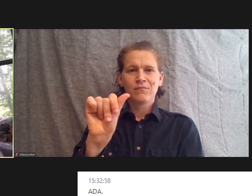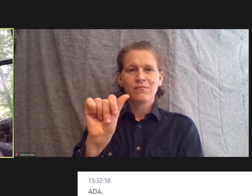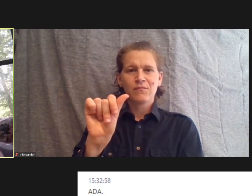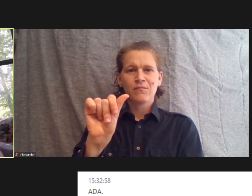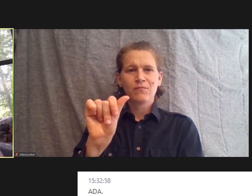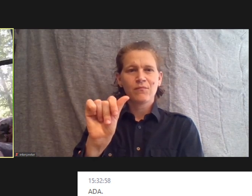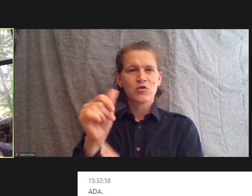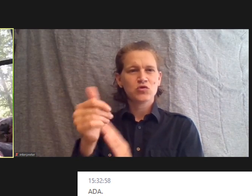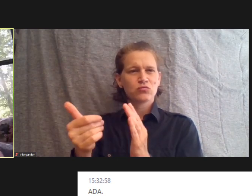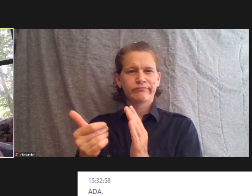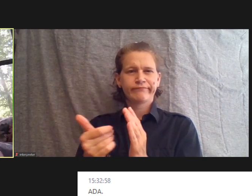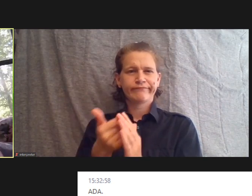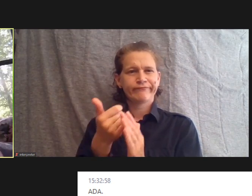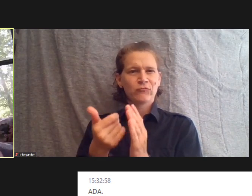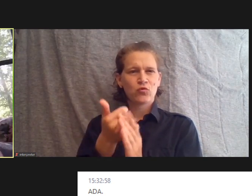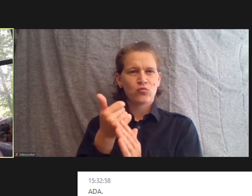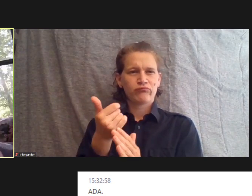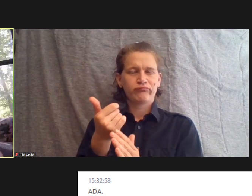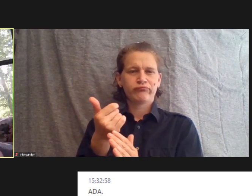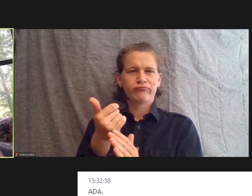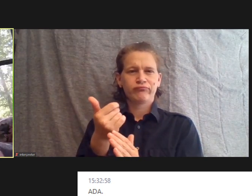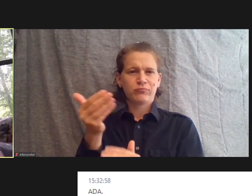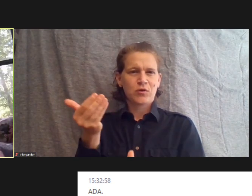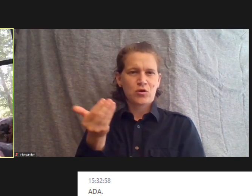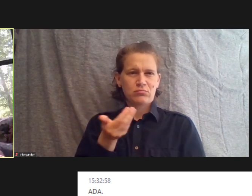is a new introduction.